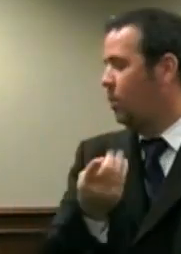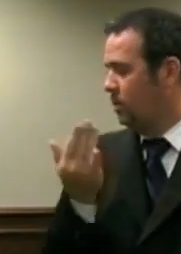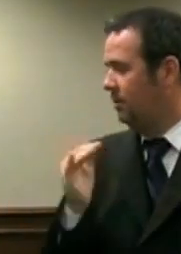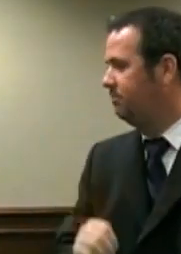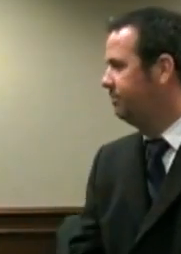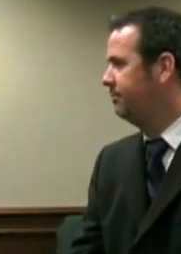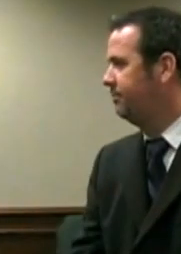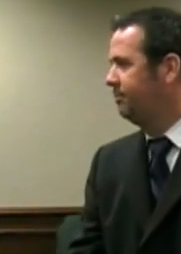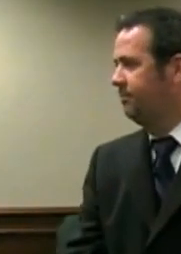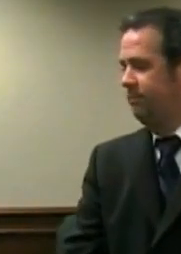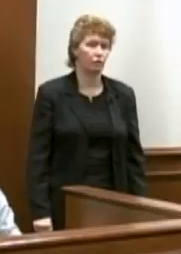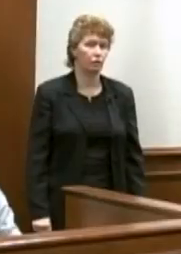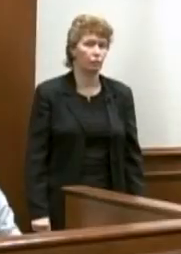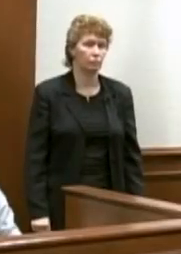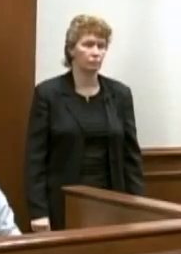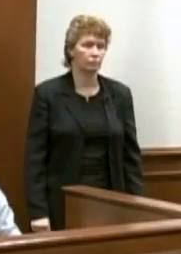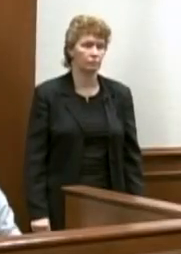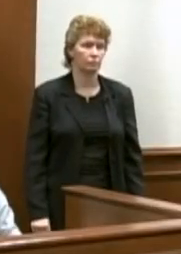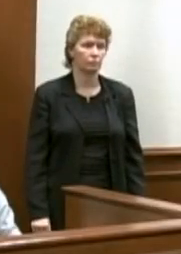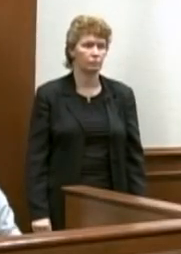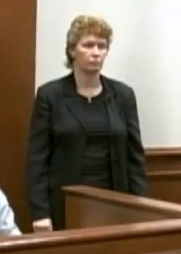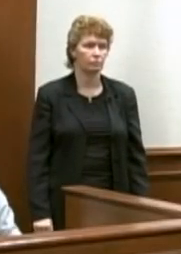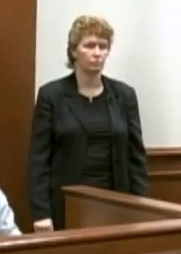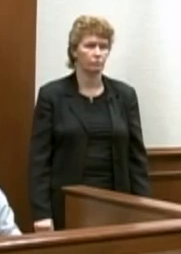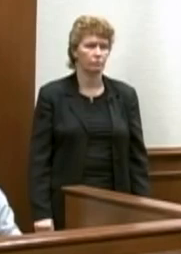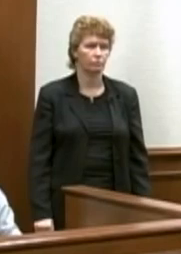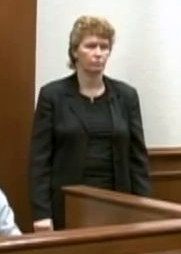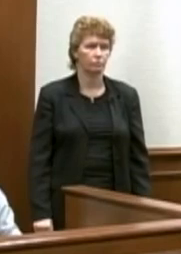Yes, I did, because I felt like Kelly needed to know.